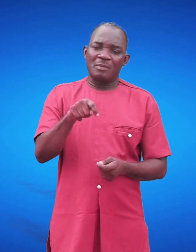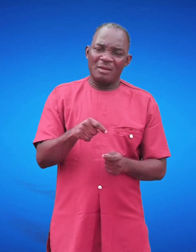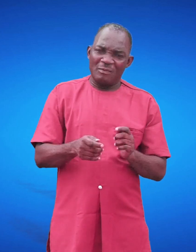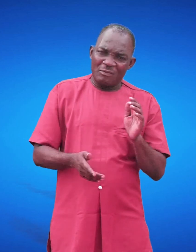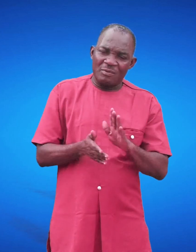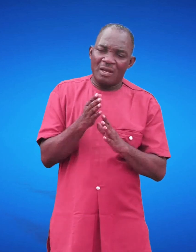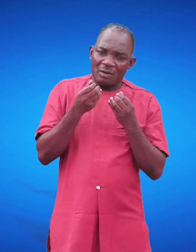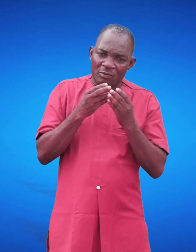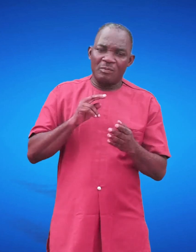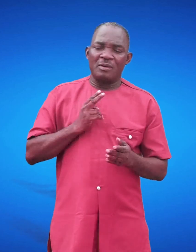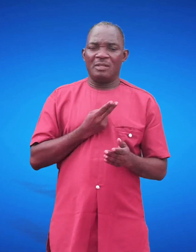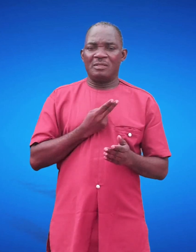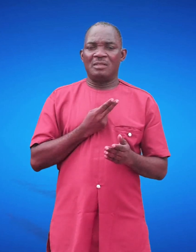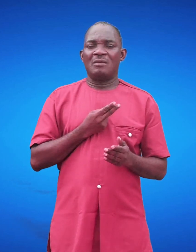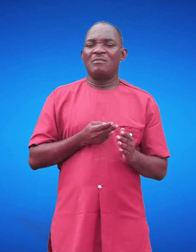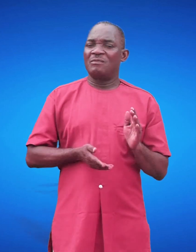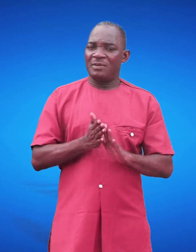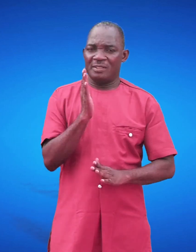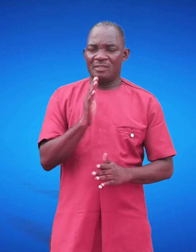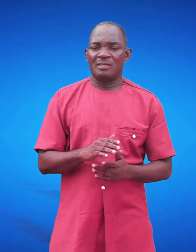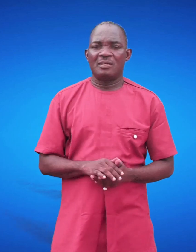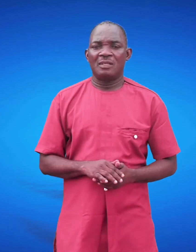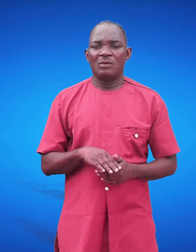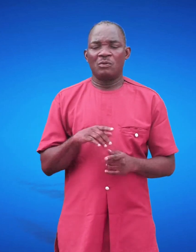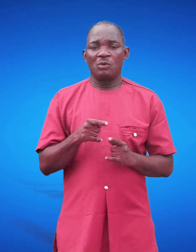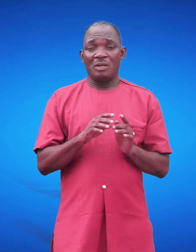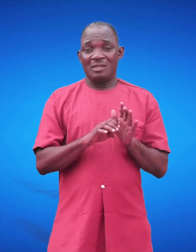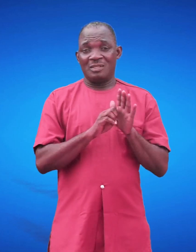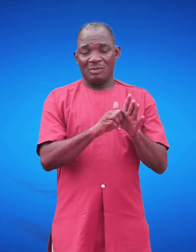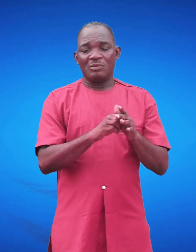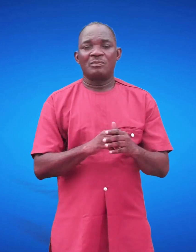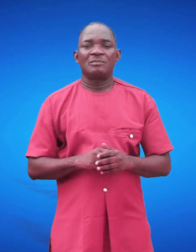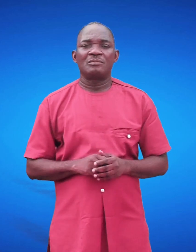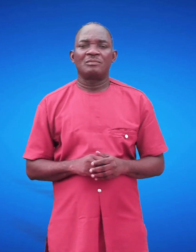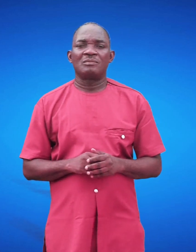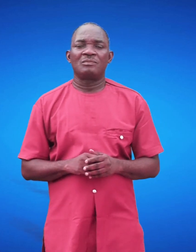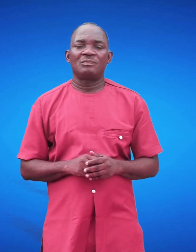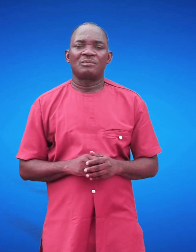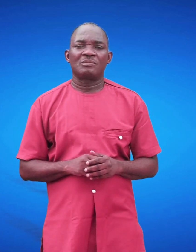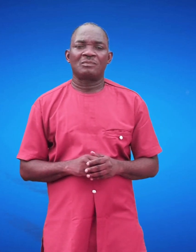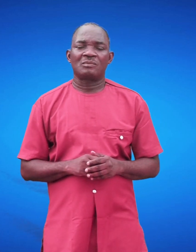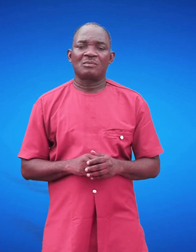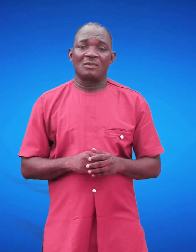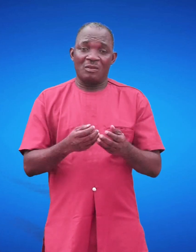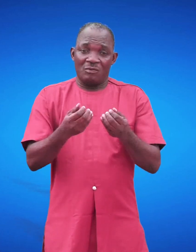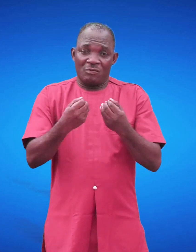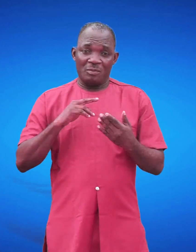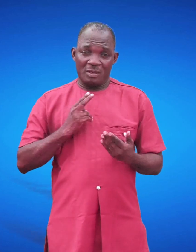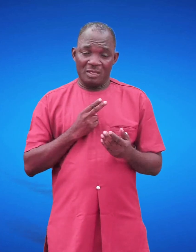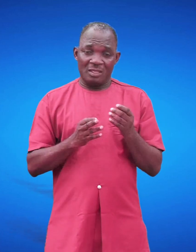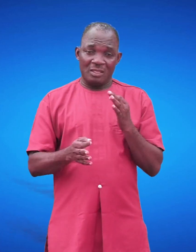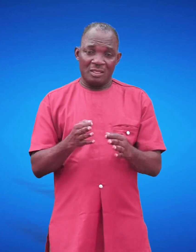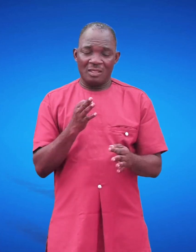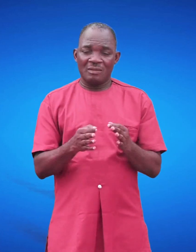us straight away. For example, tell us if